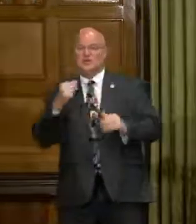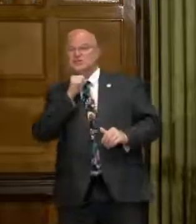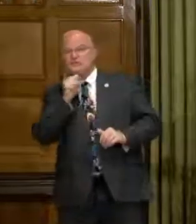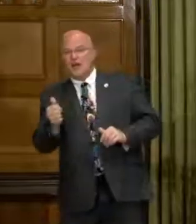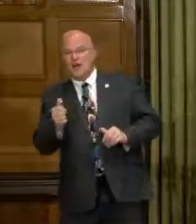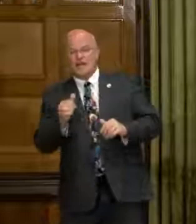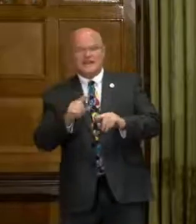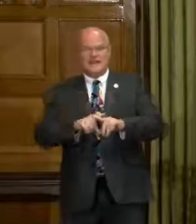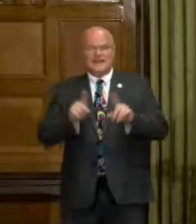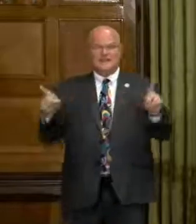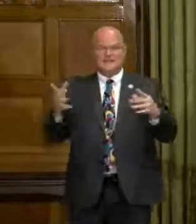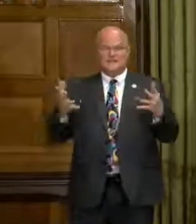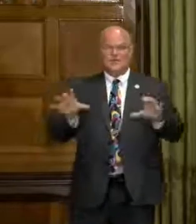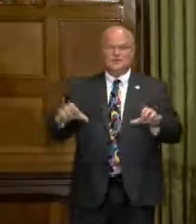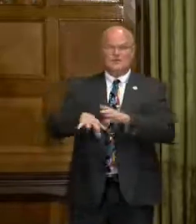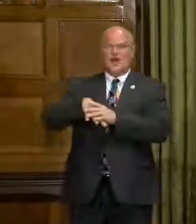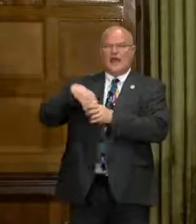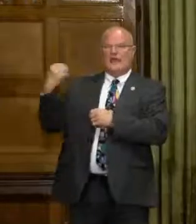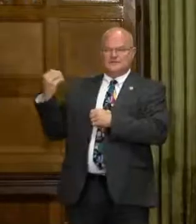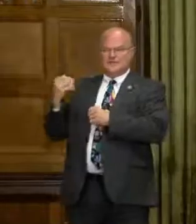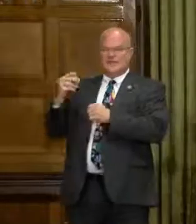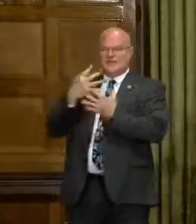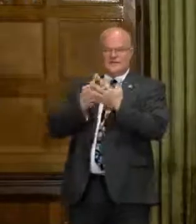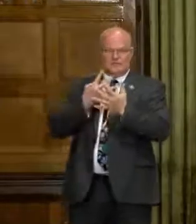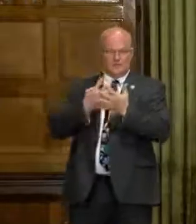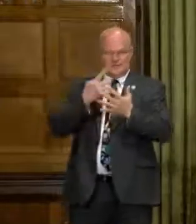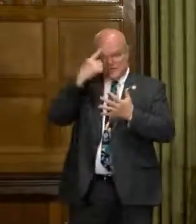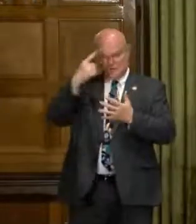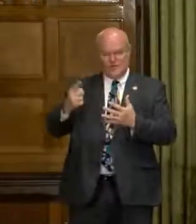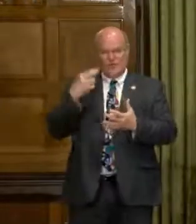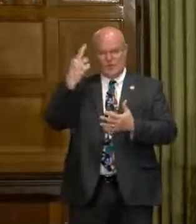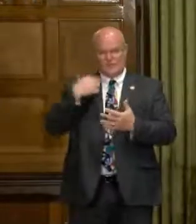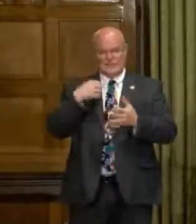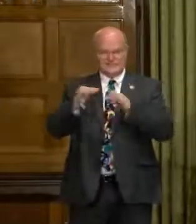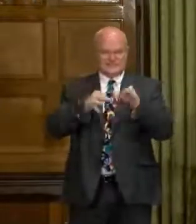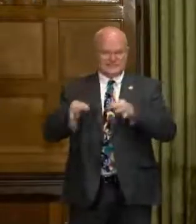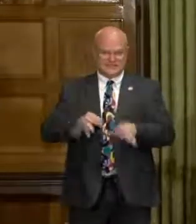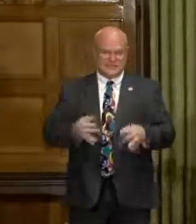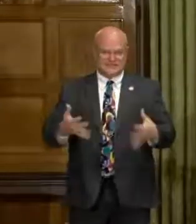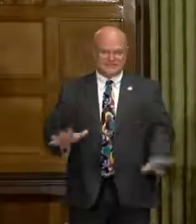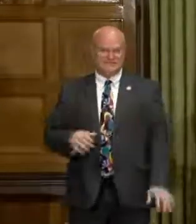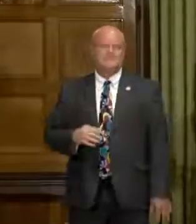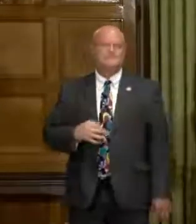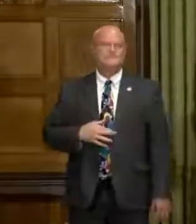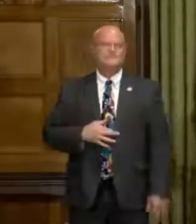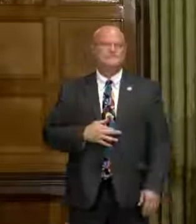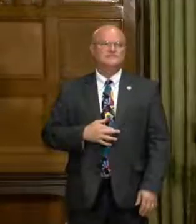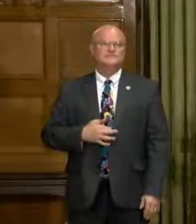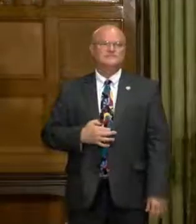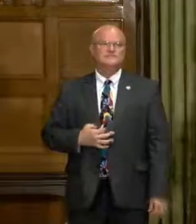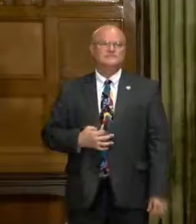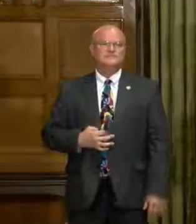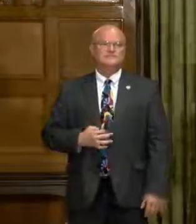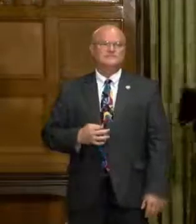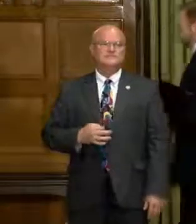that's different than what we do outside of the prison setting for the reasons I just explained.